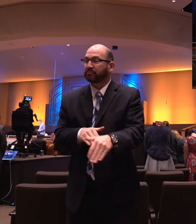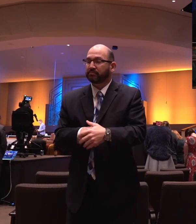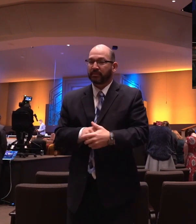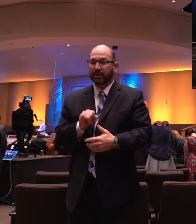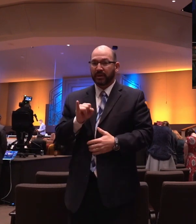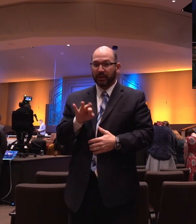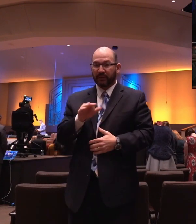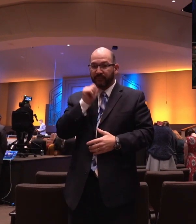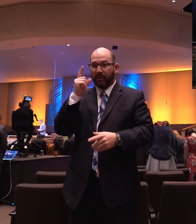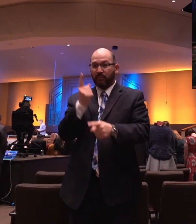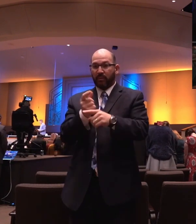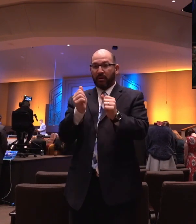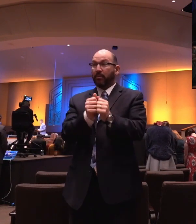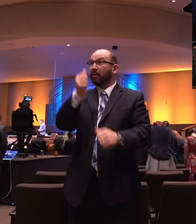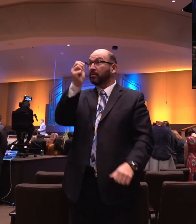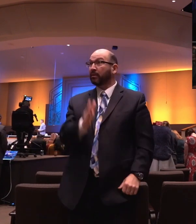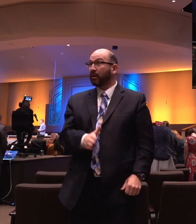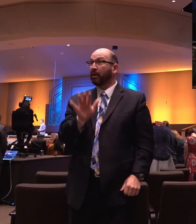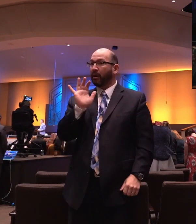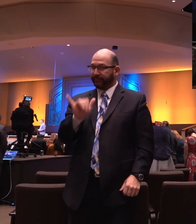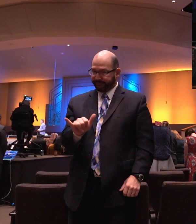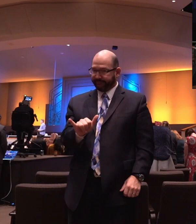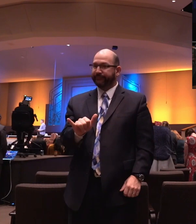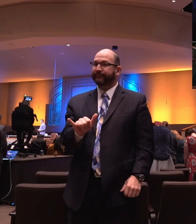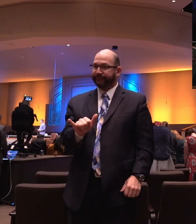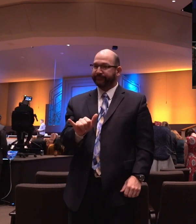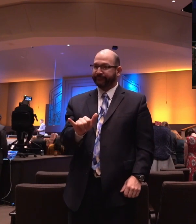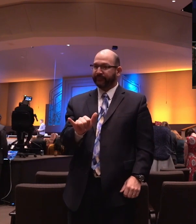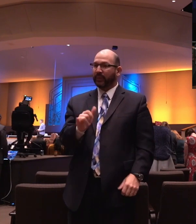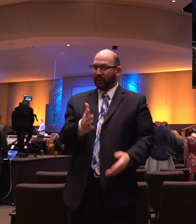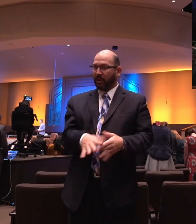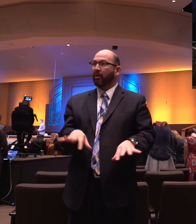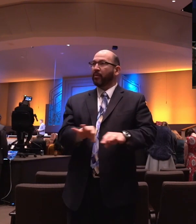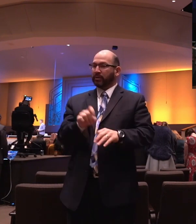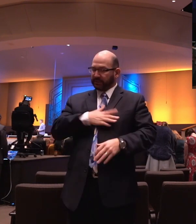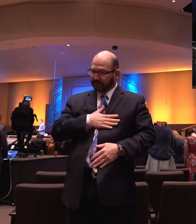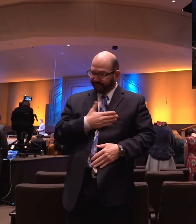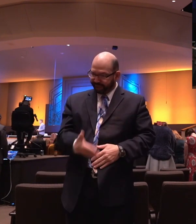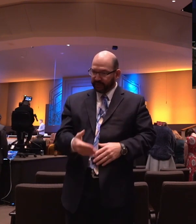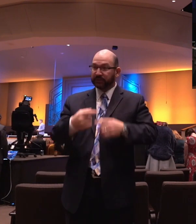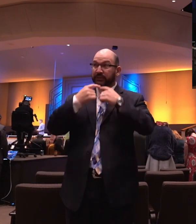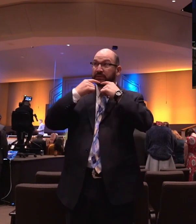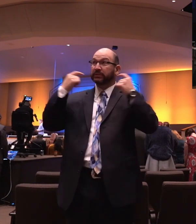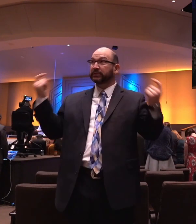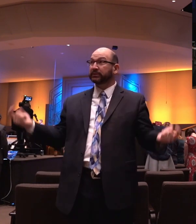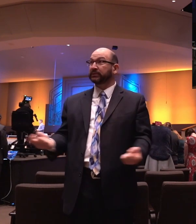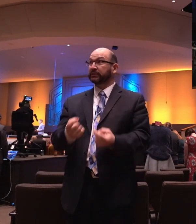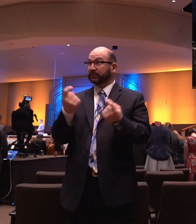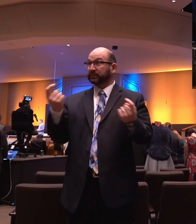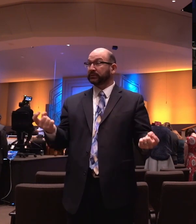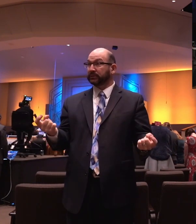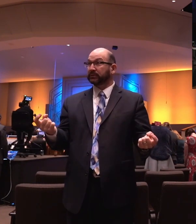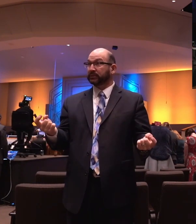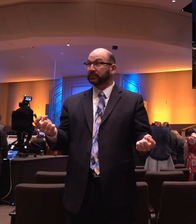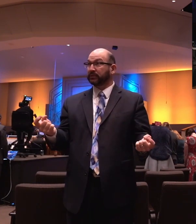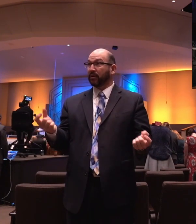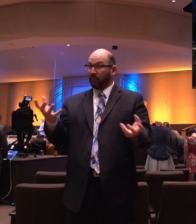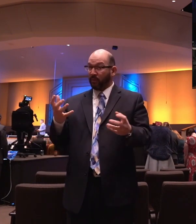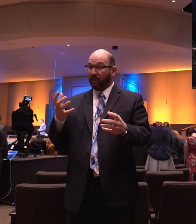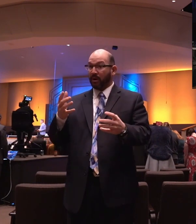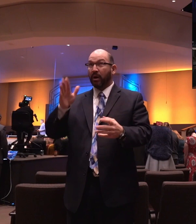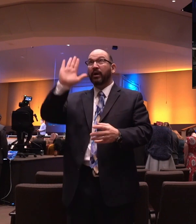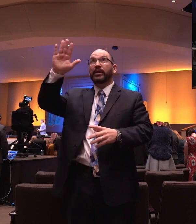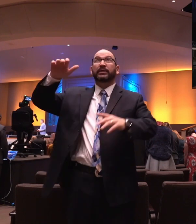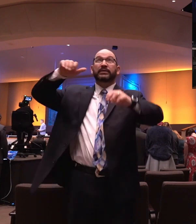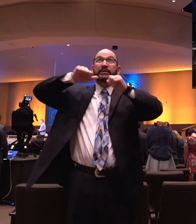If you're not right with the Lord, you need to come and confess your sin. But for those of you who raised your hand and said, I want the